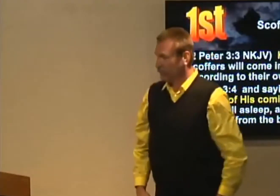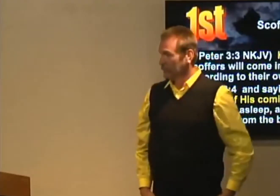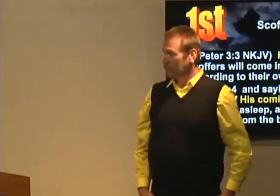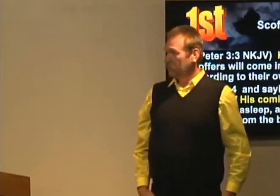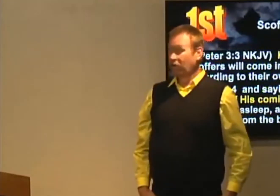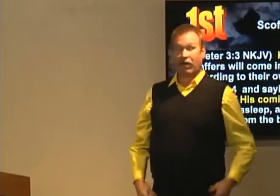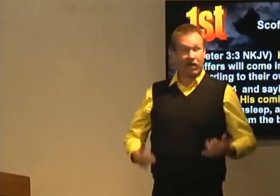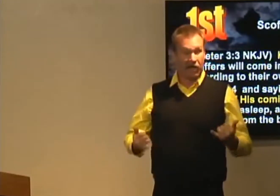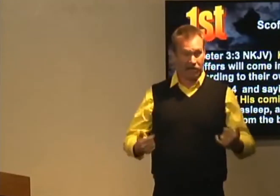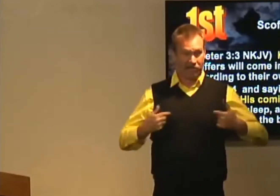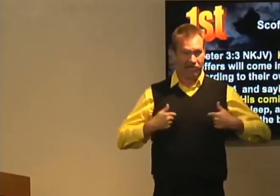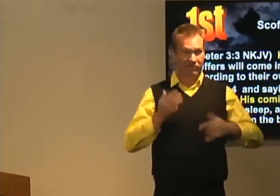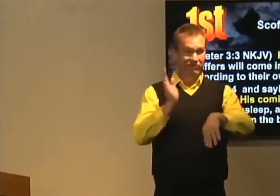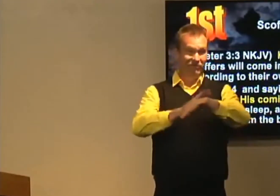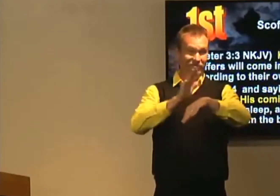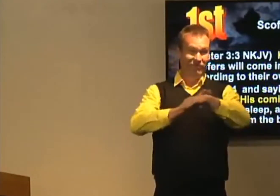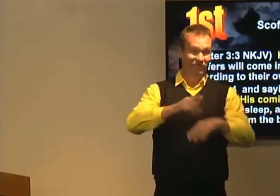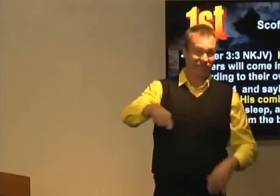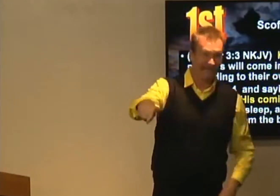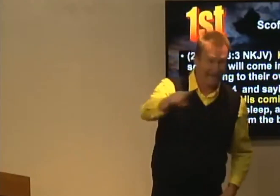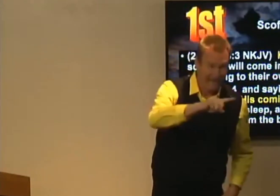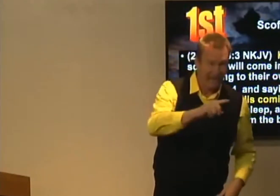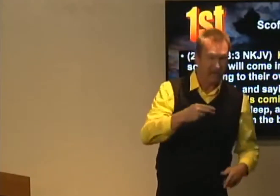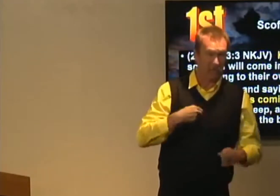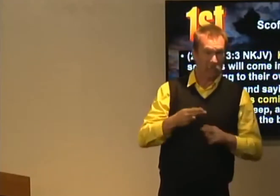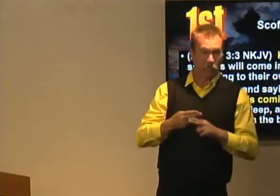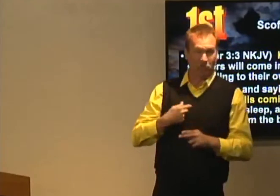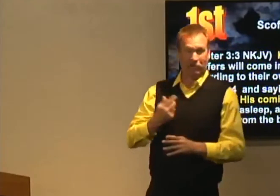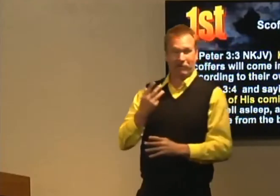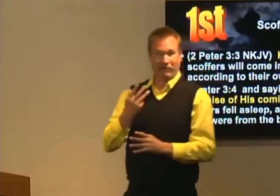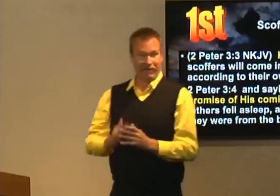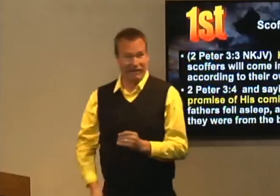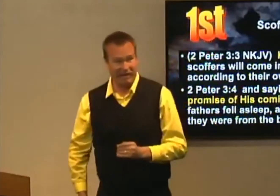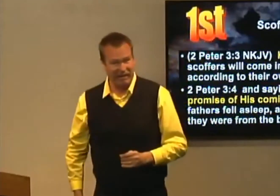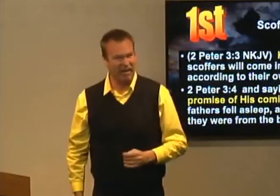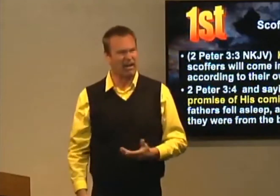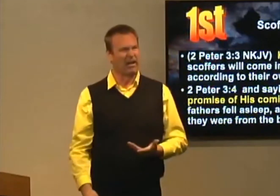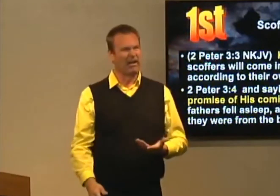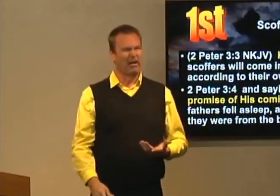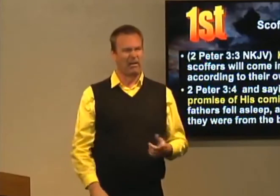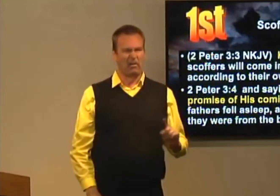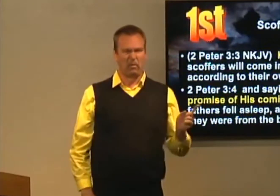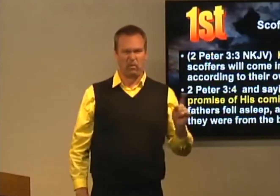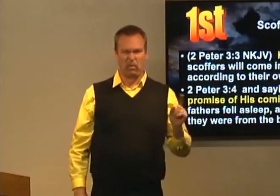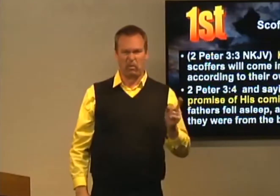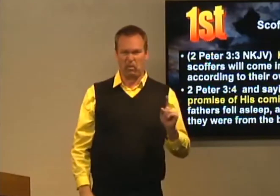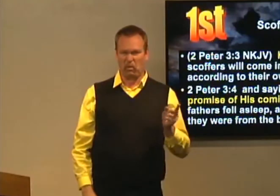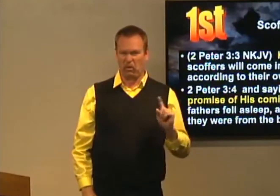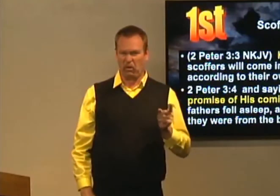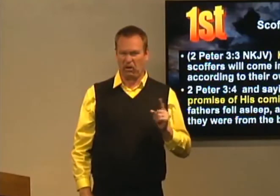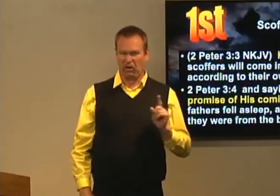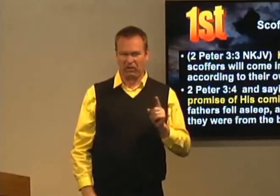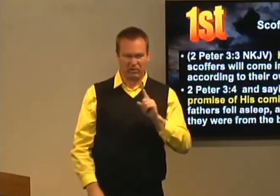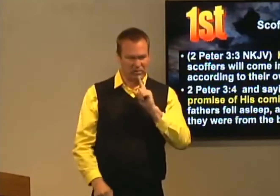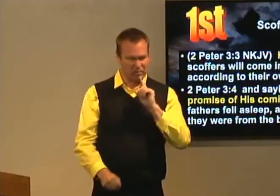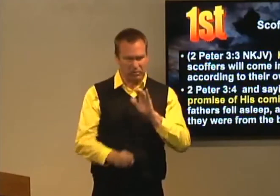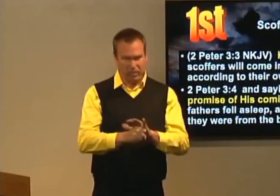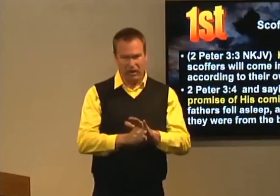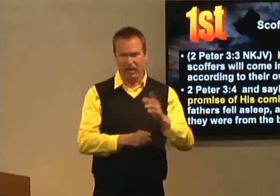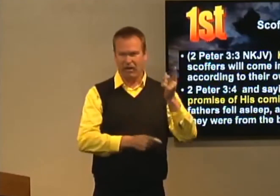they're gone, they've passed away, and now I'm warning you. I say the time is short, and then what if I pass away? And